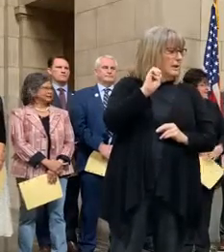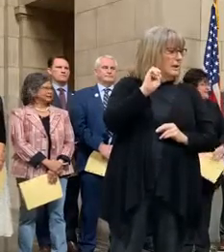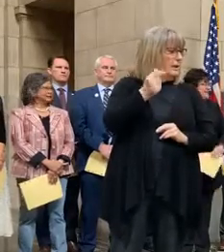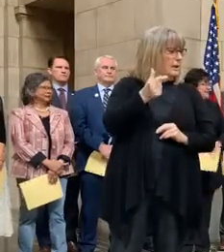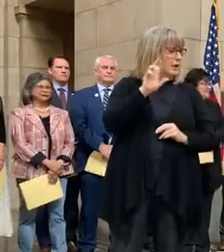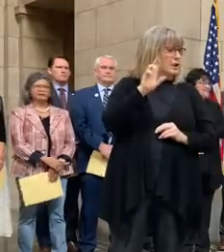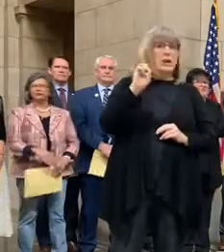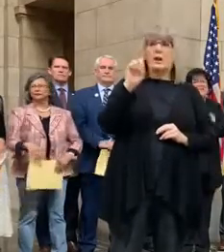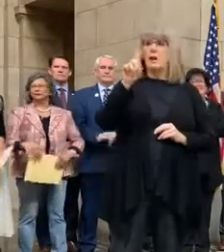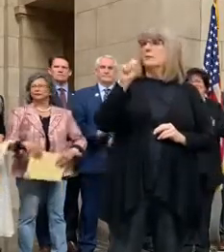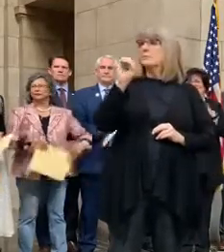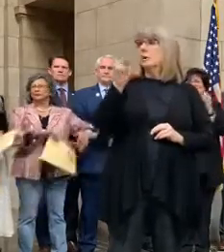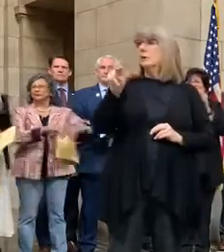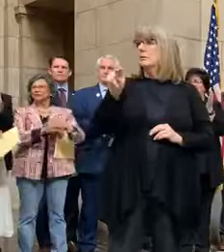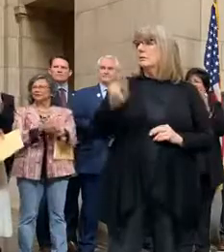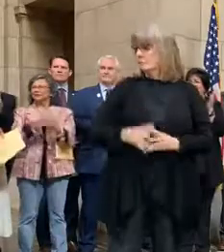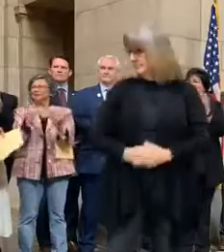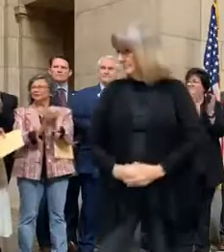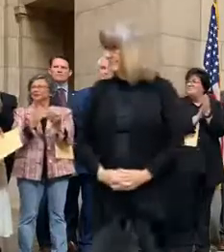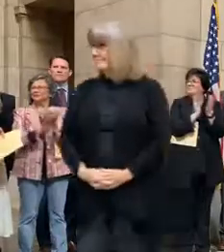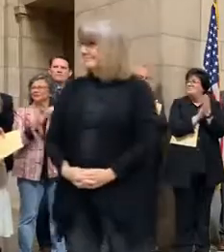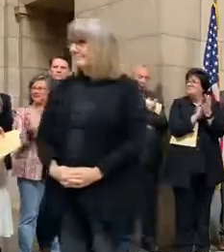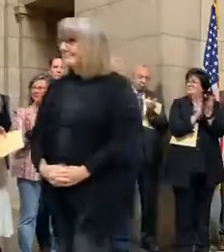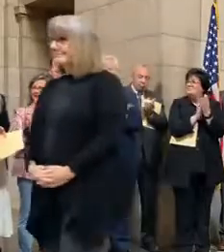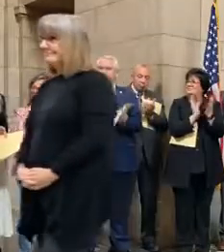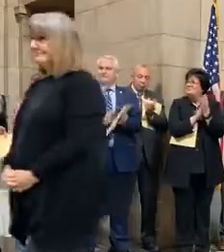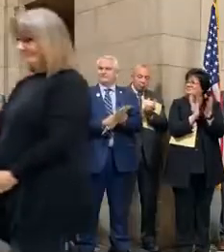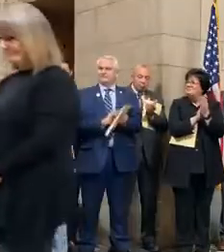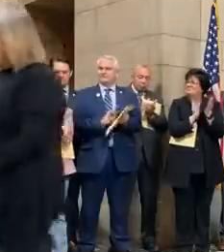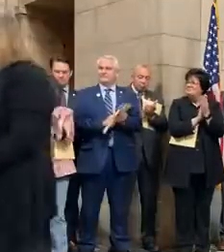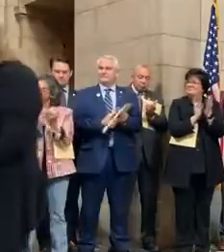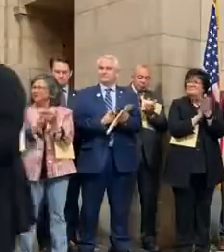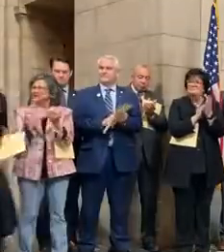Egeretson. Mary Jane?